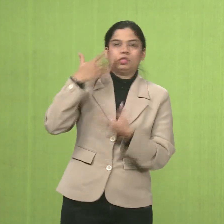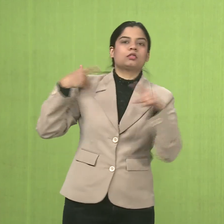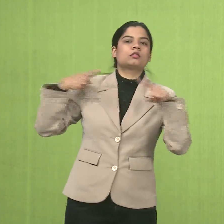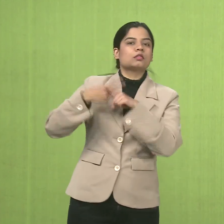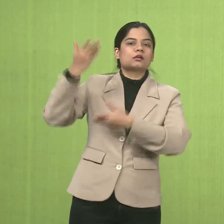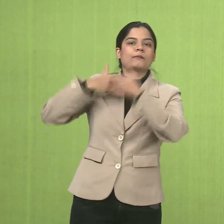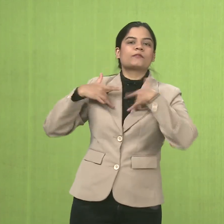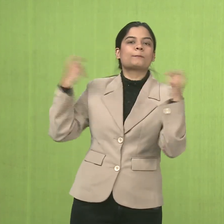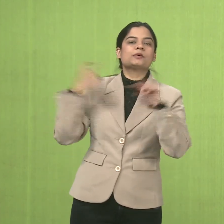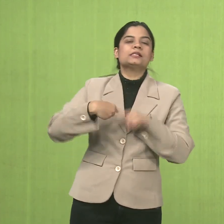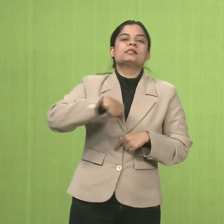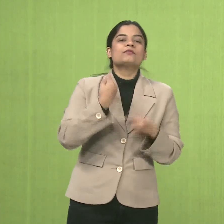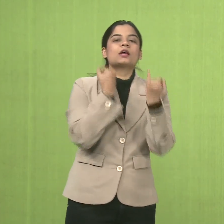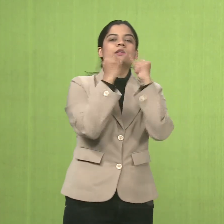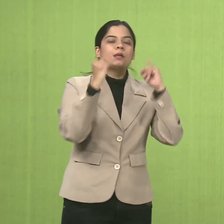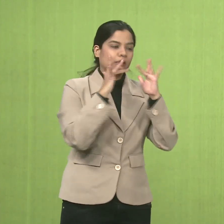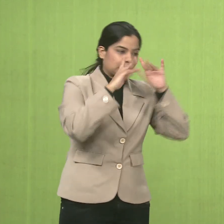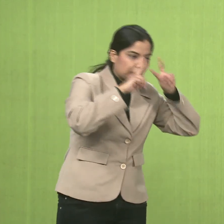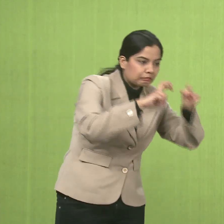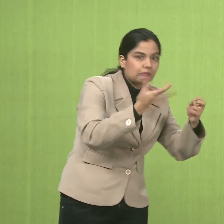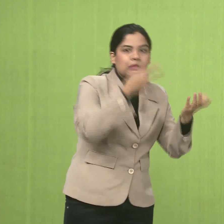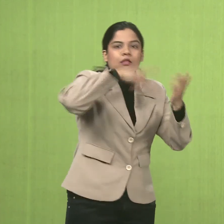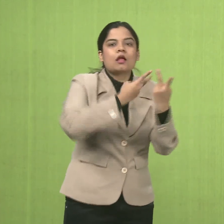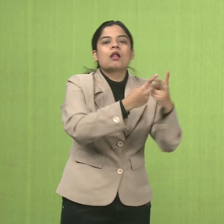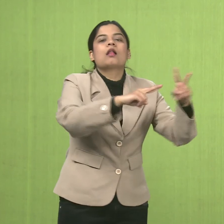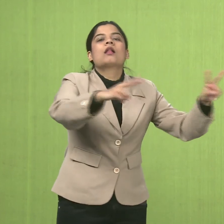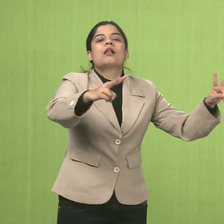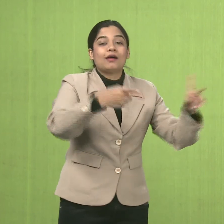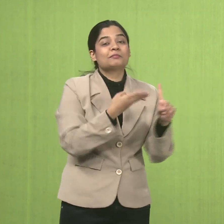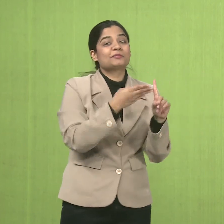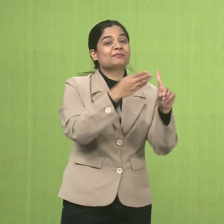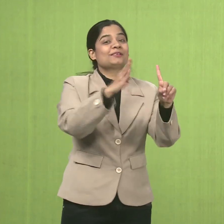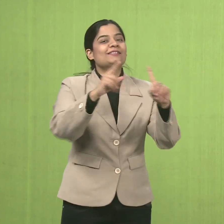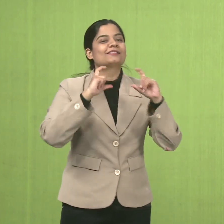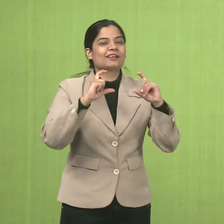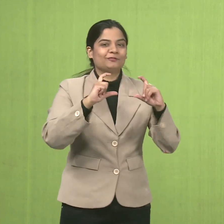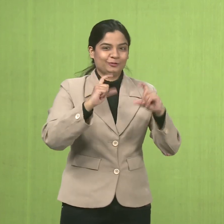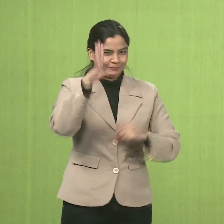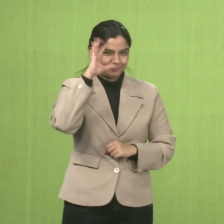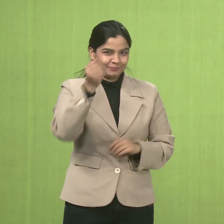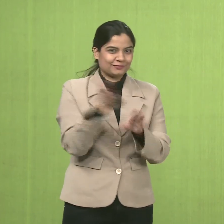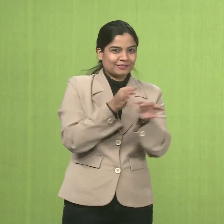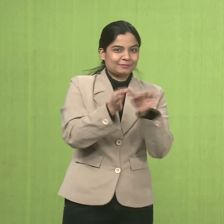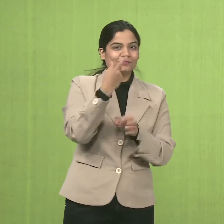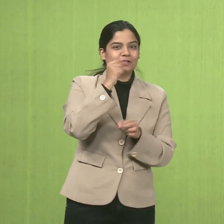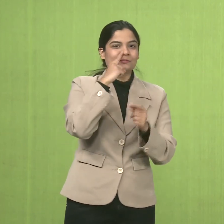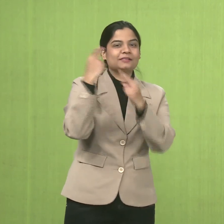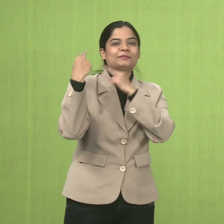this information from their grandparents. That's why they end up doing their own research. So